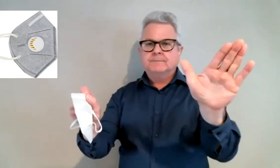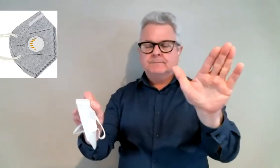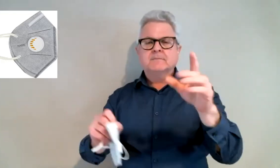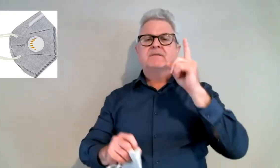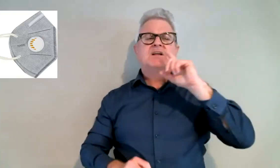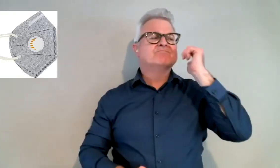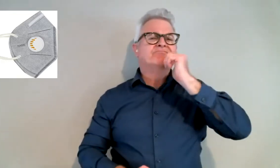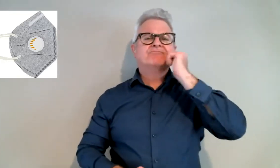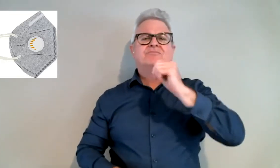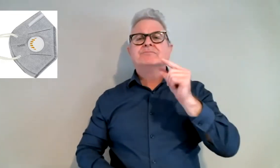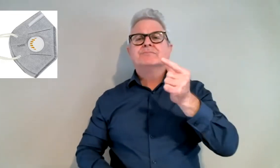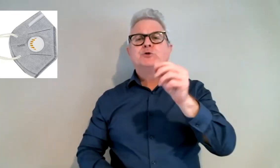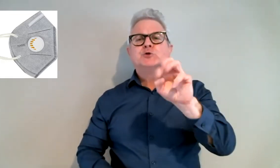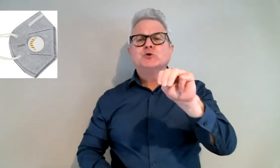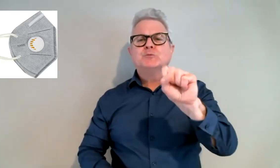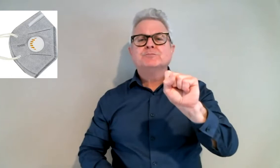CDC recommends not wearing this.